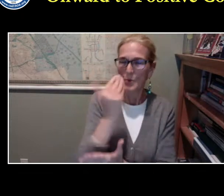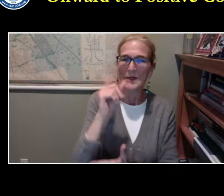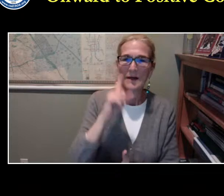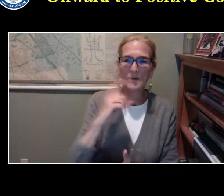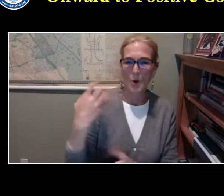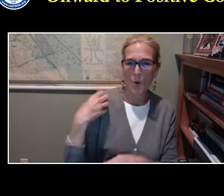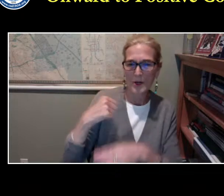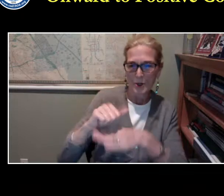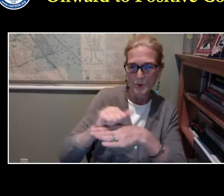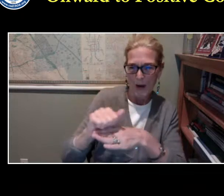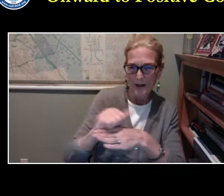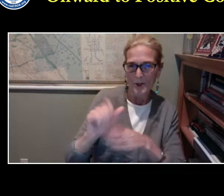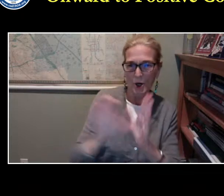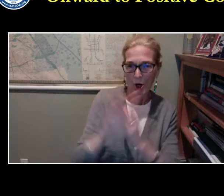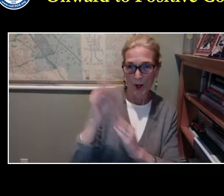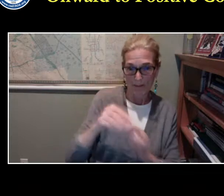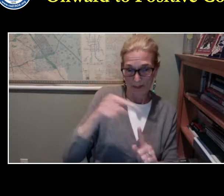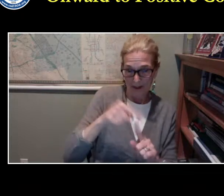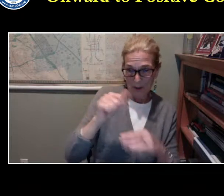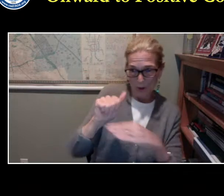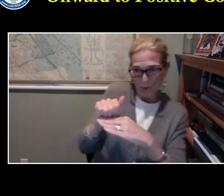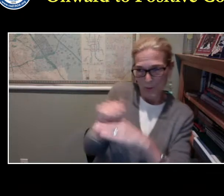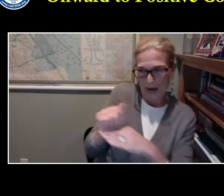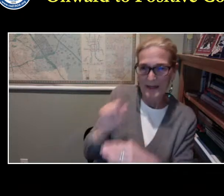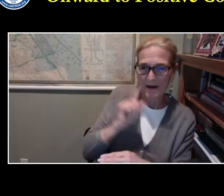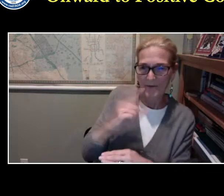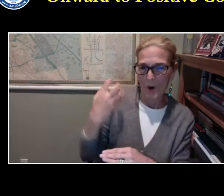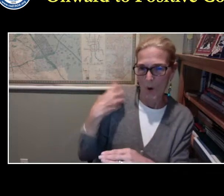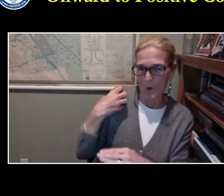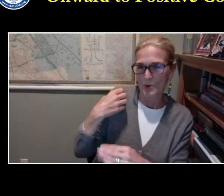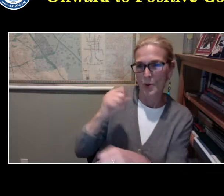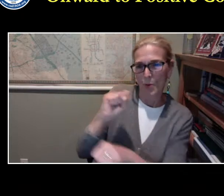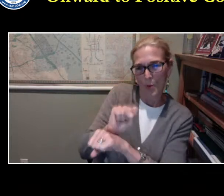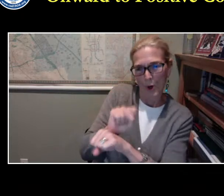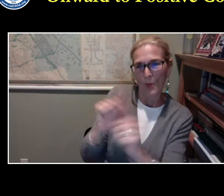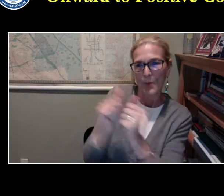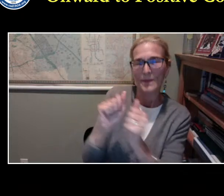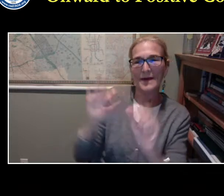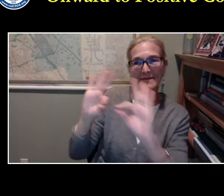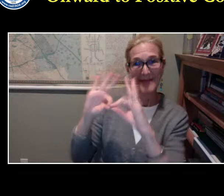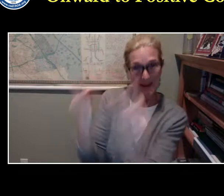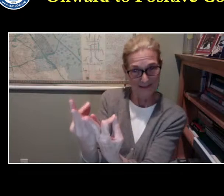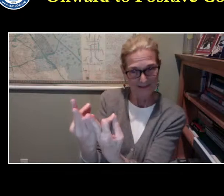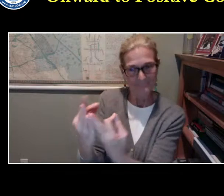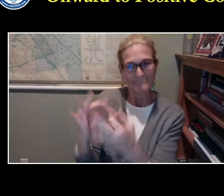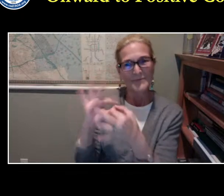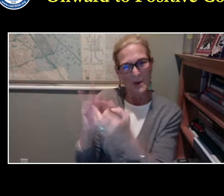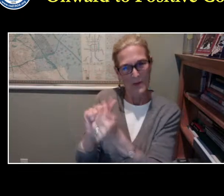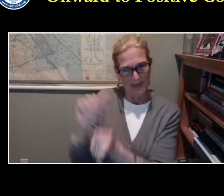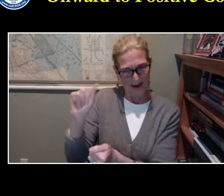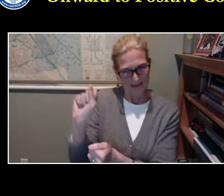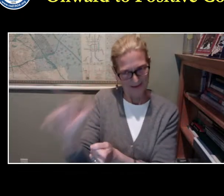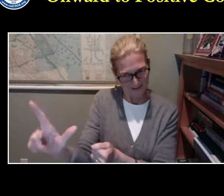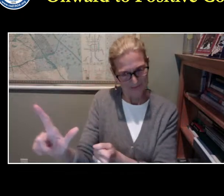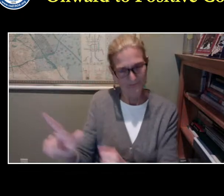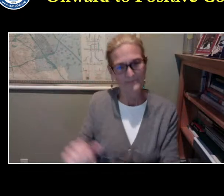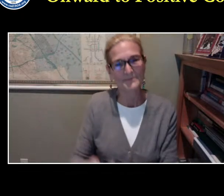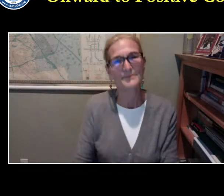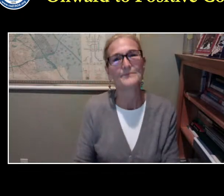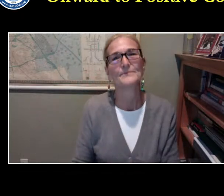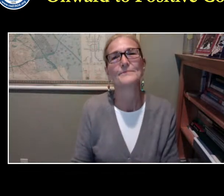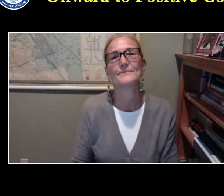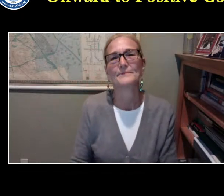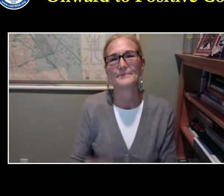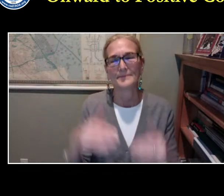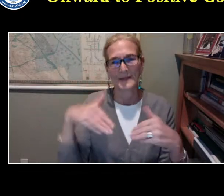funds that were received to develop a new deaf coach training curriculum. That is a curriculum to train deaf coaches to